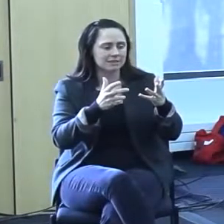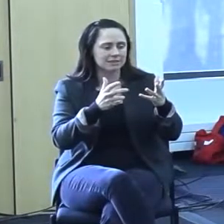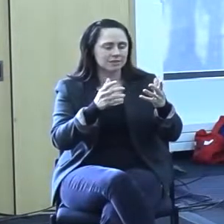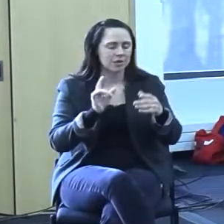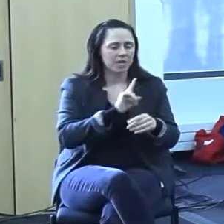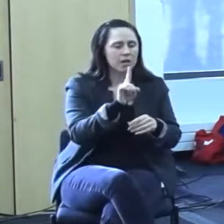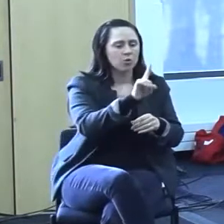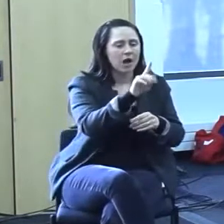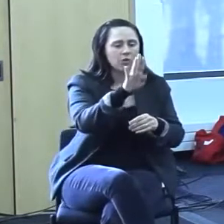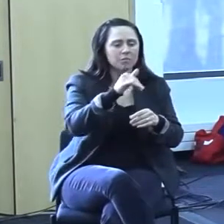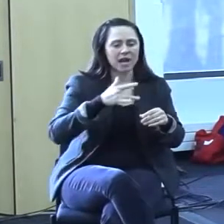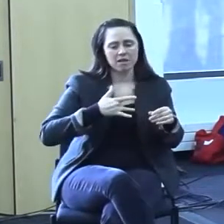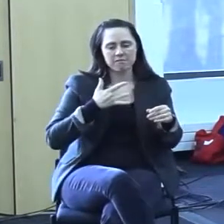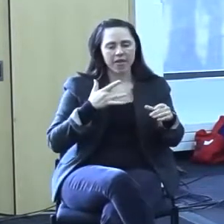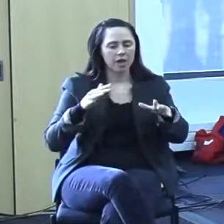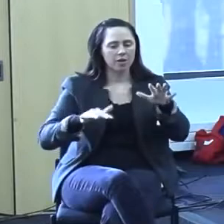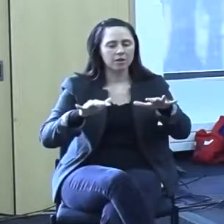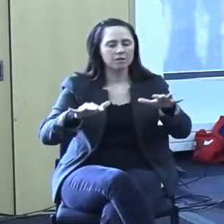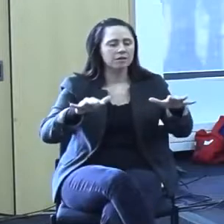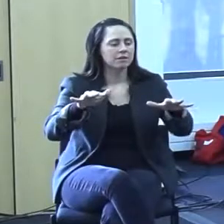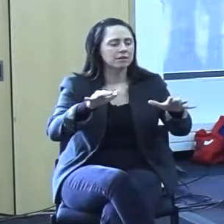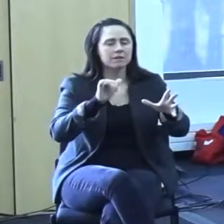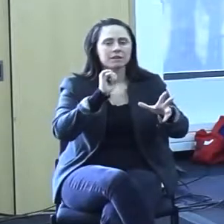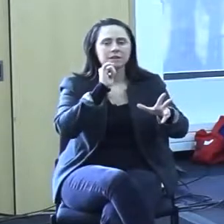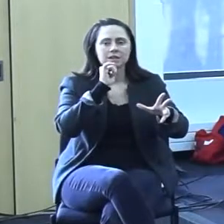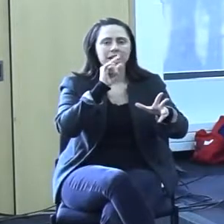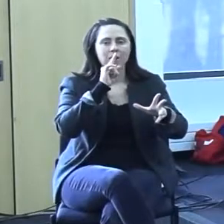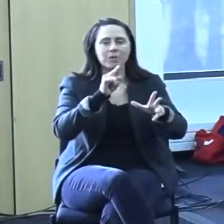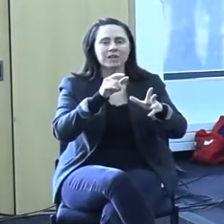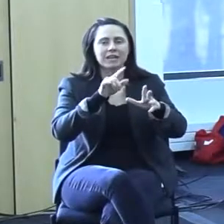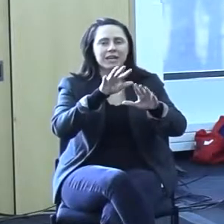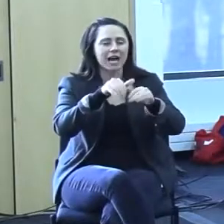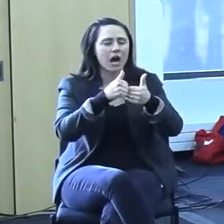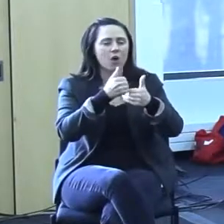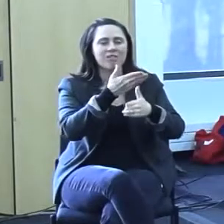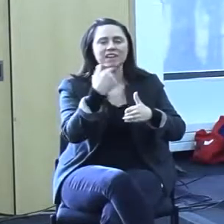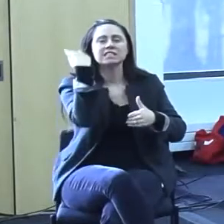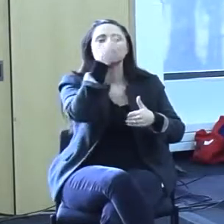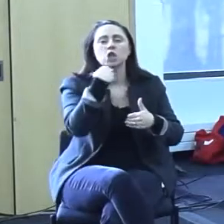by feel, and not so much of how things look.